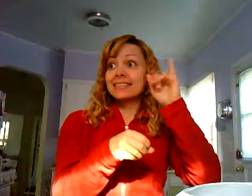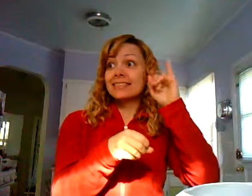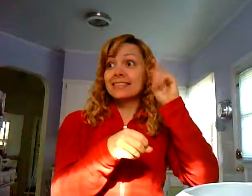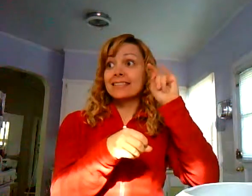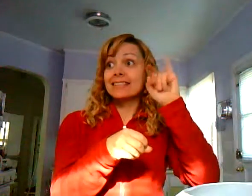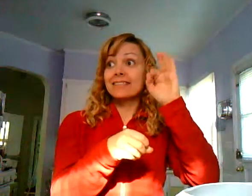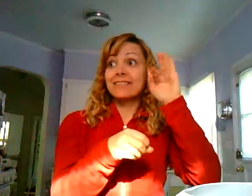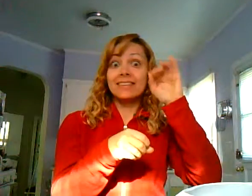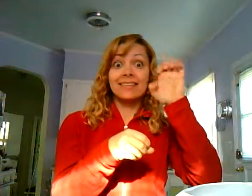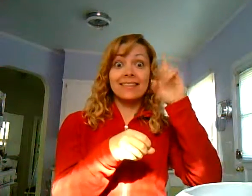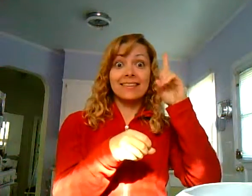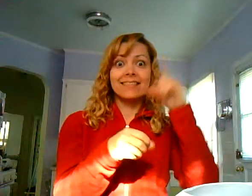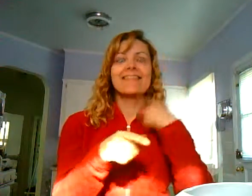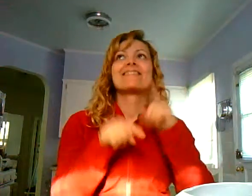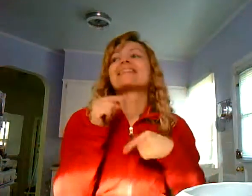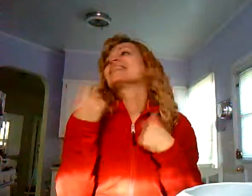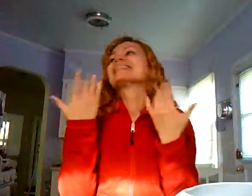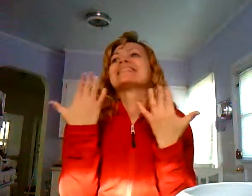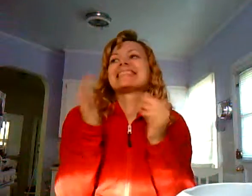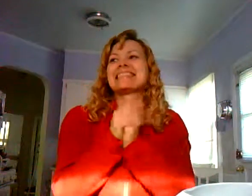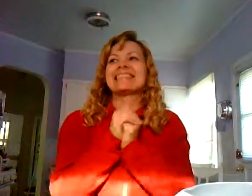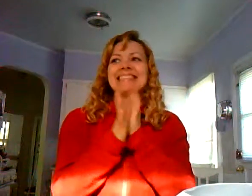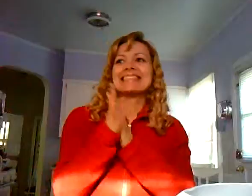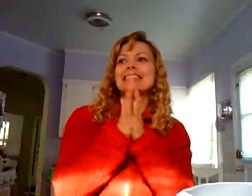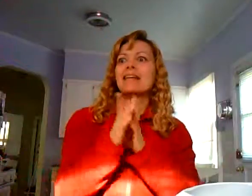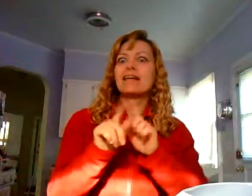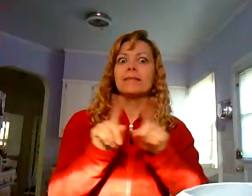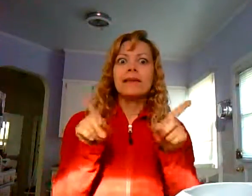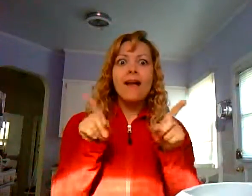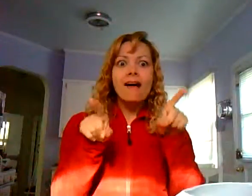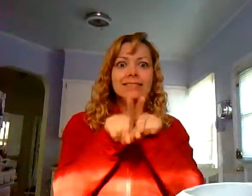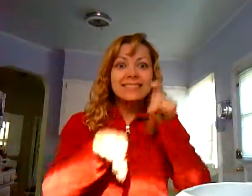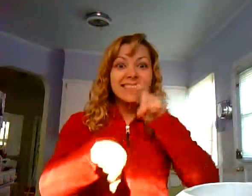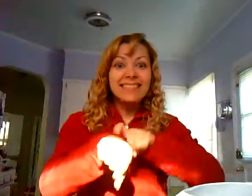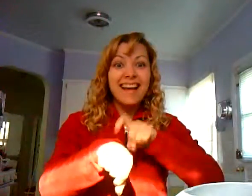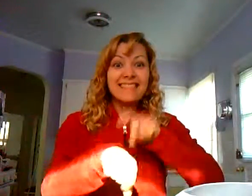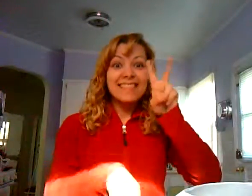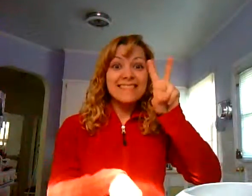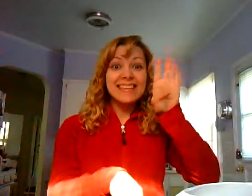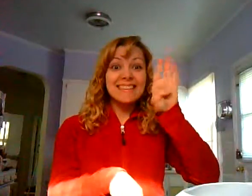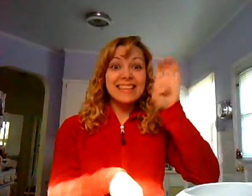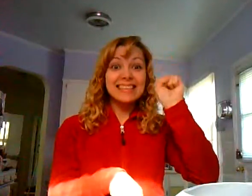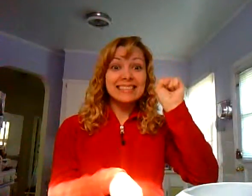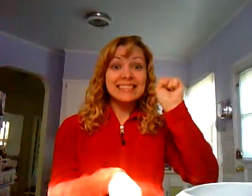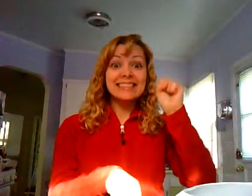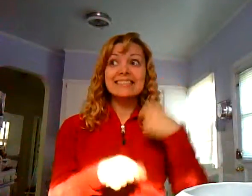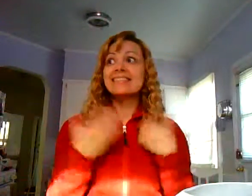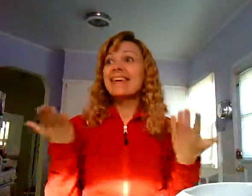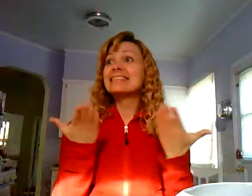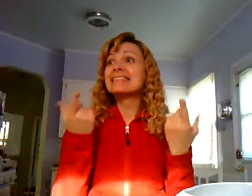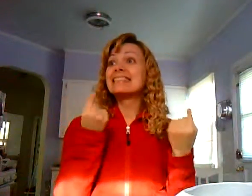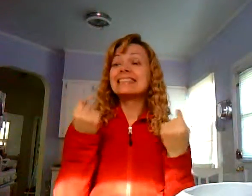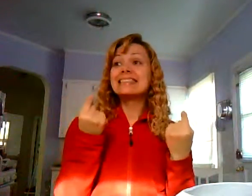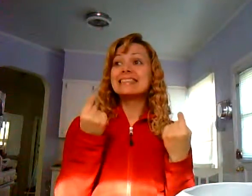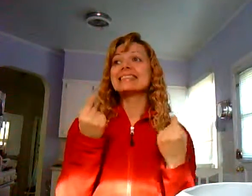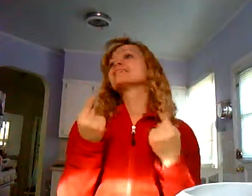baseball game in city field the new stadium so I was excited to go over there but there was a conflict with the time